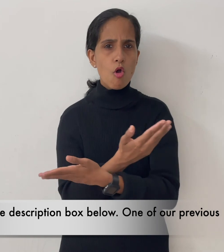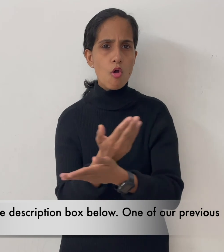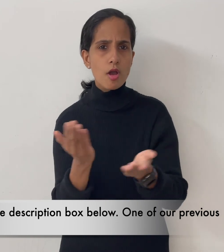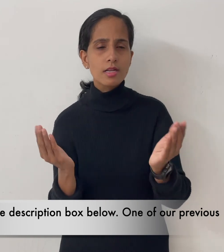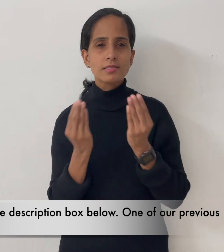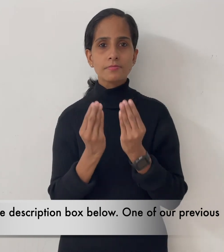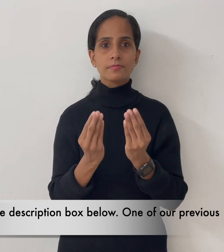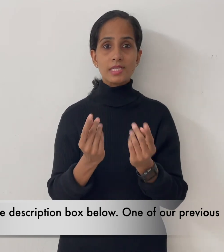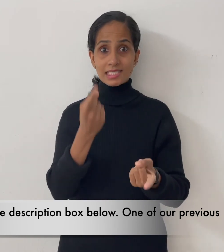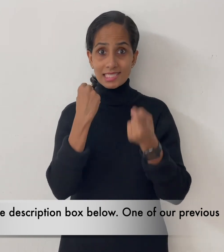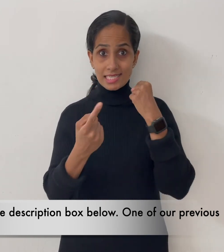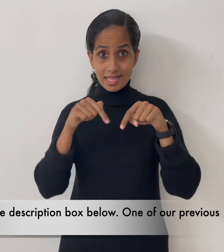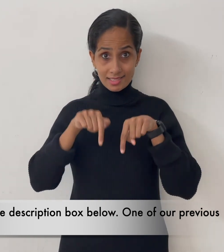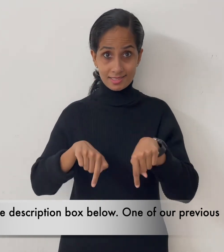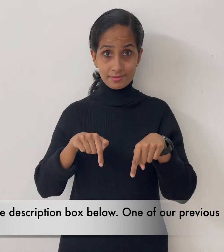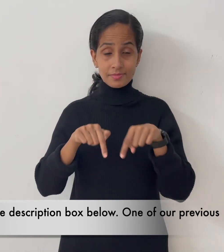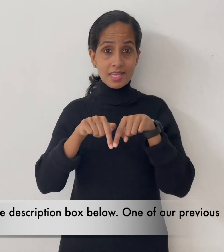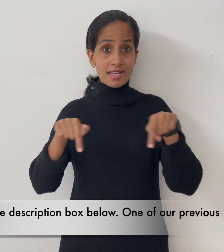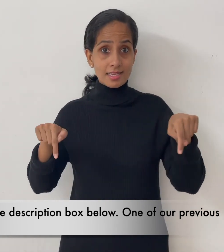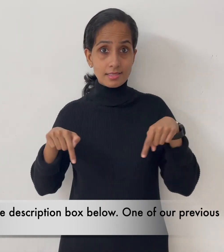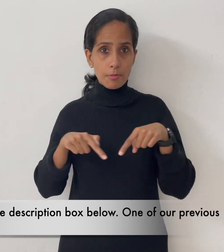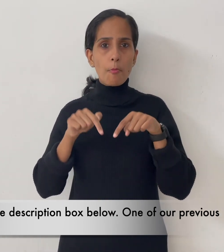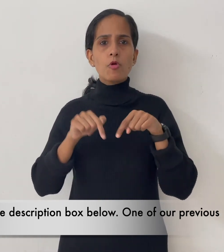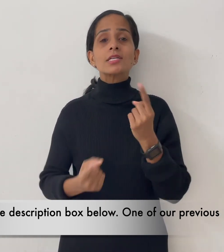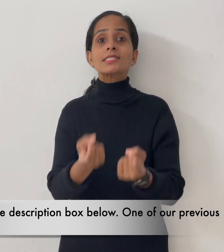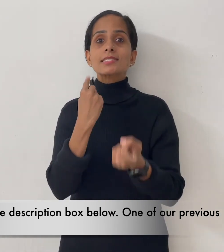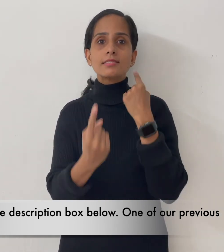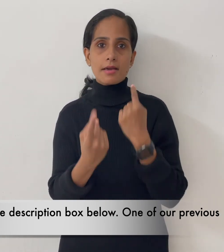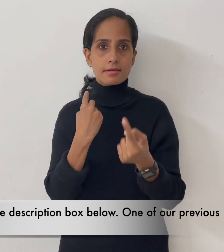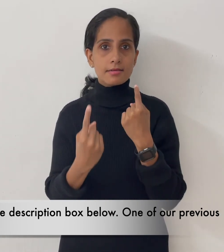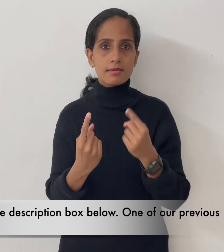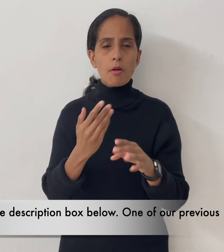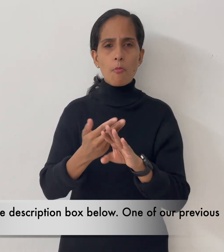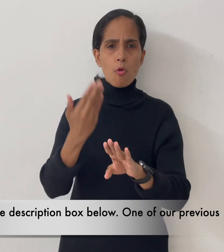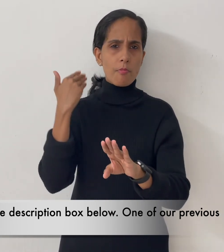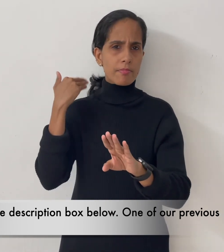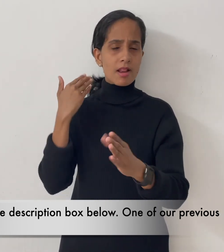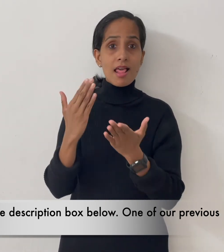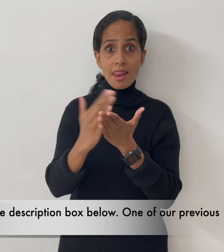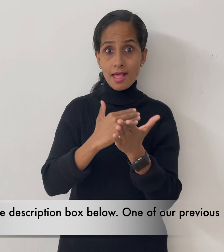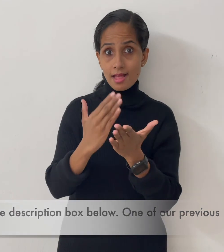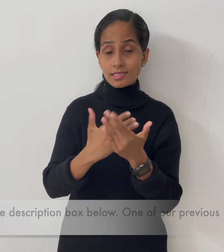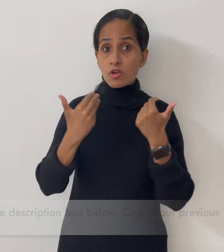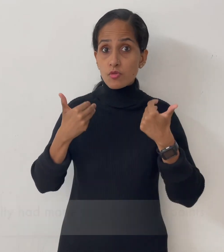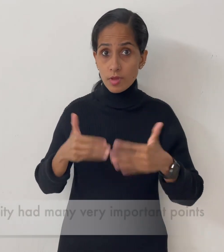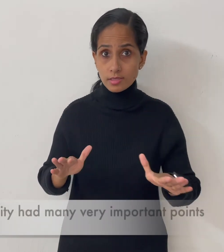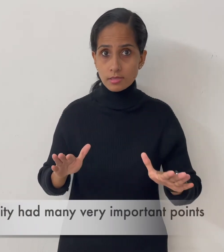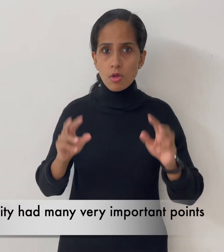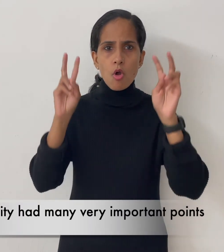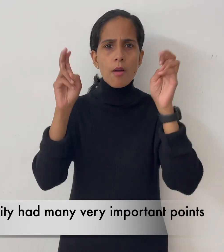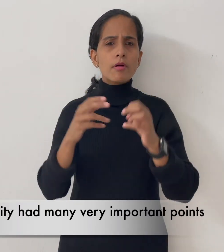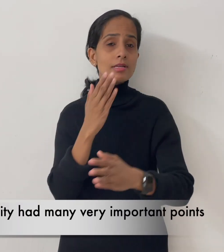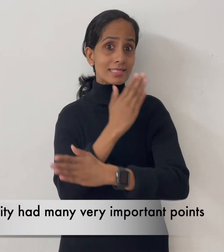Friends, please check the description box below. One of our previous lessons on